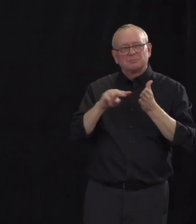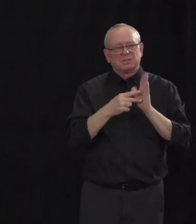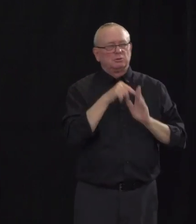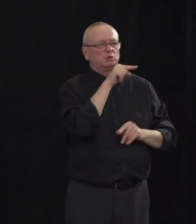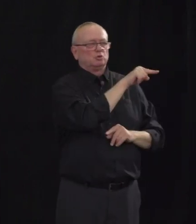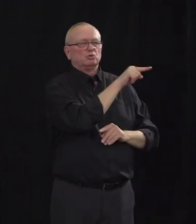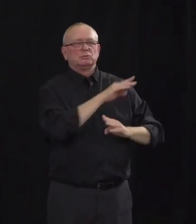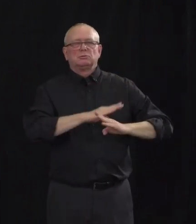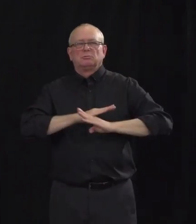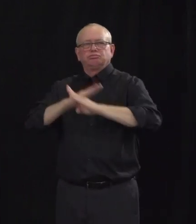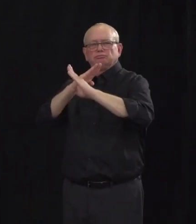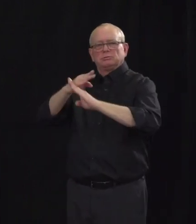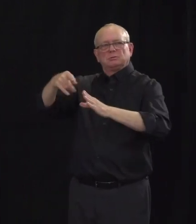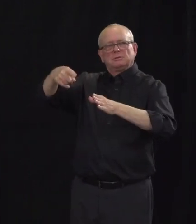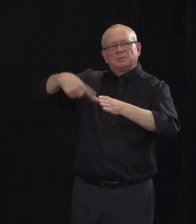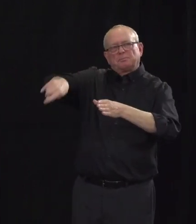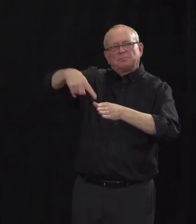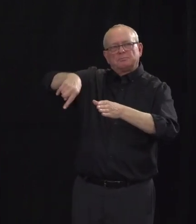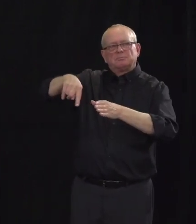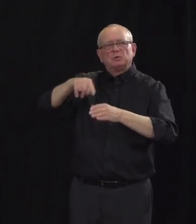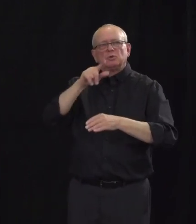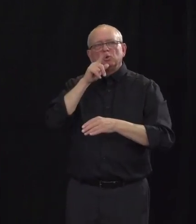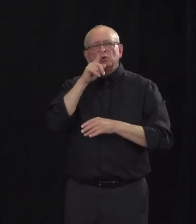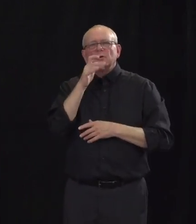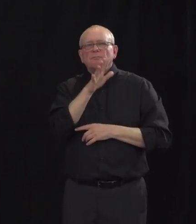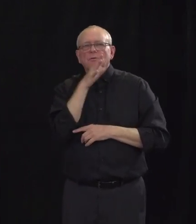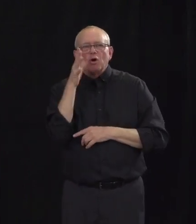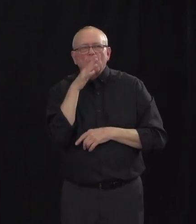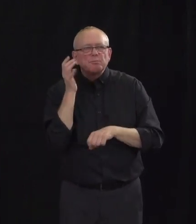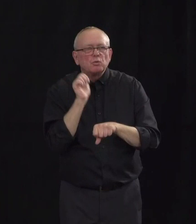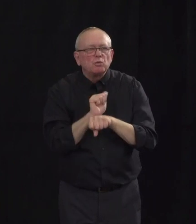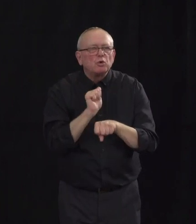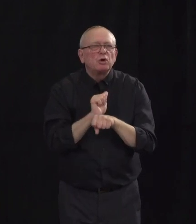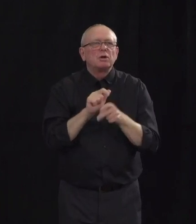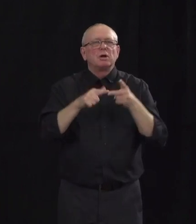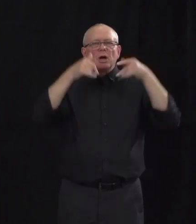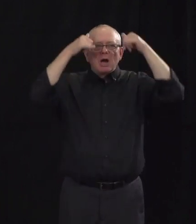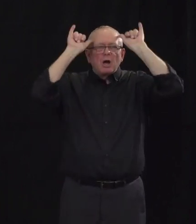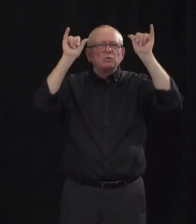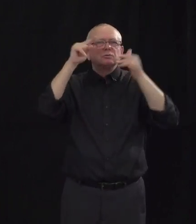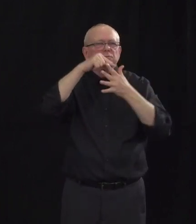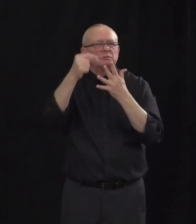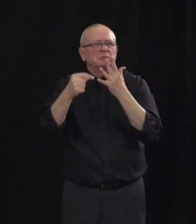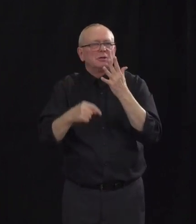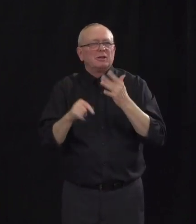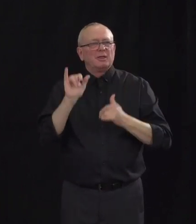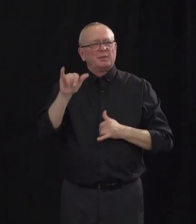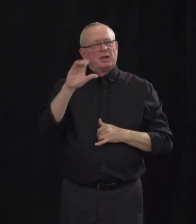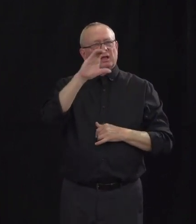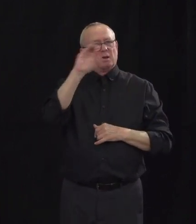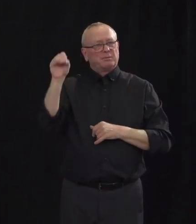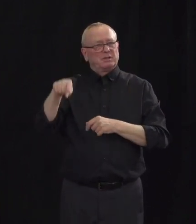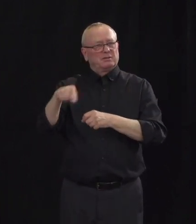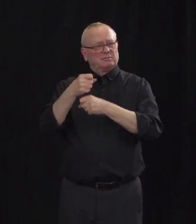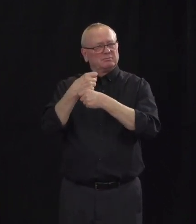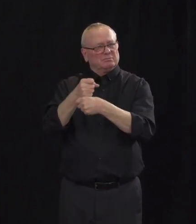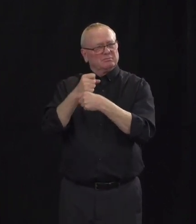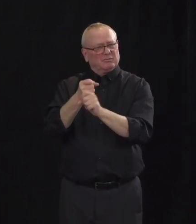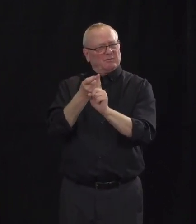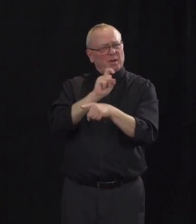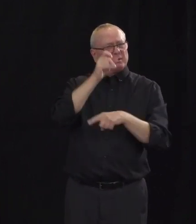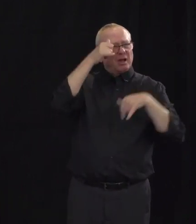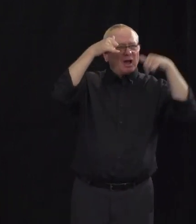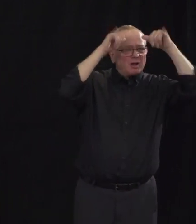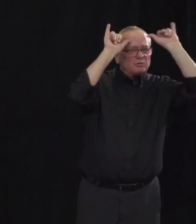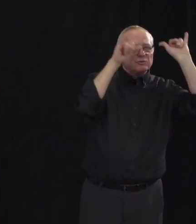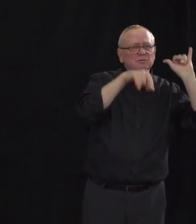people refusing to go on the job. And let me just say something more generally about this. I also saw a story today about Service Canada employees